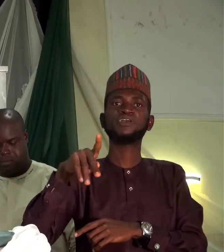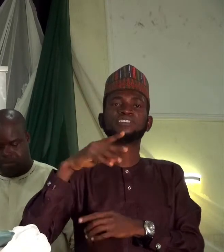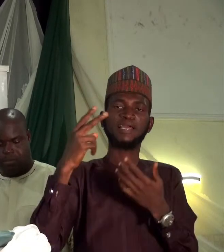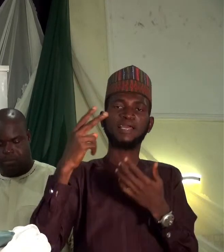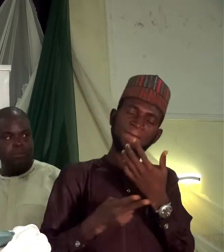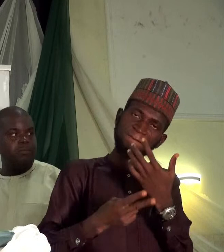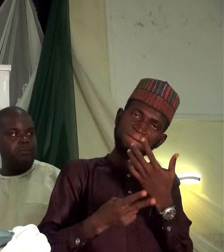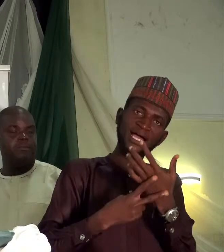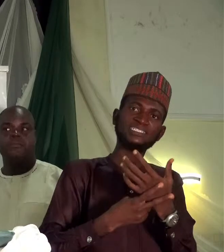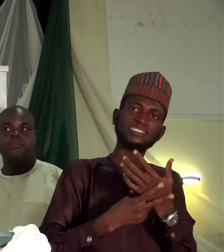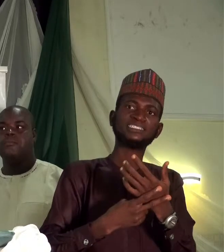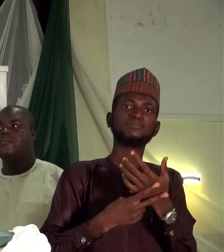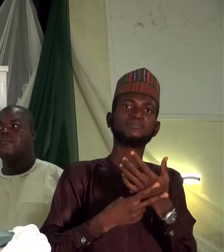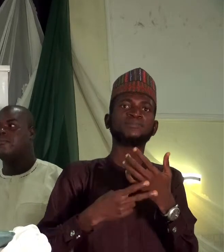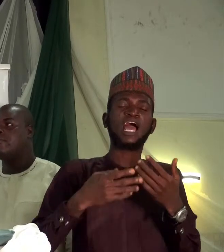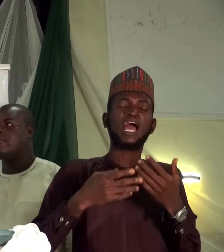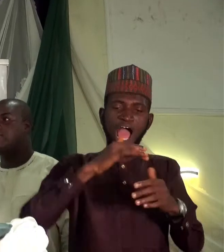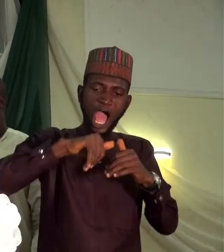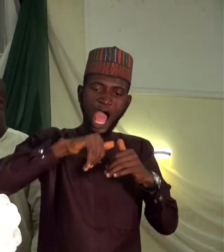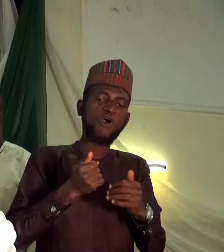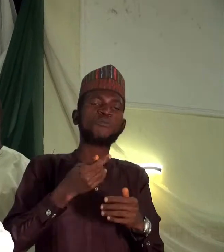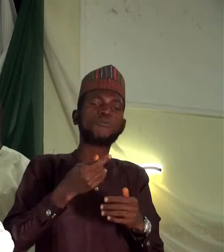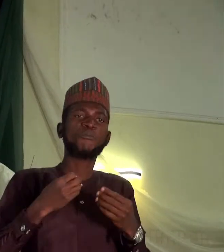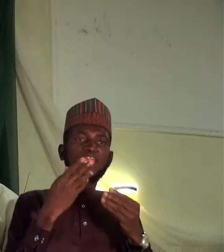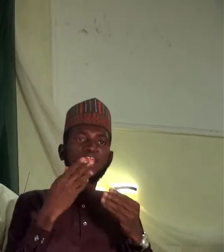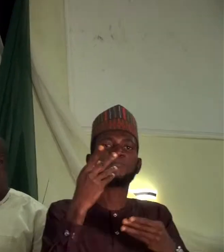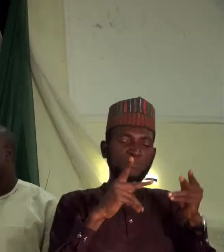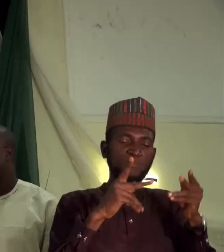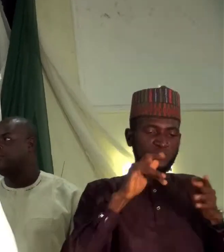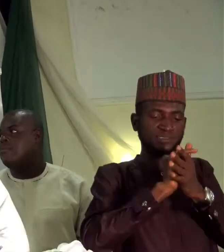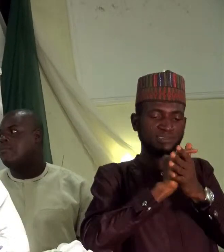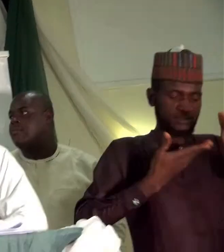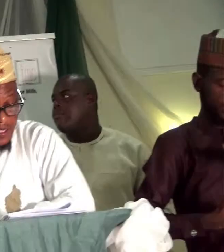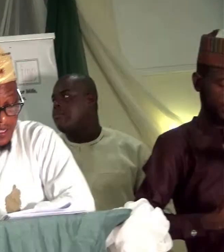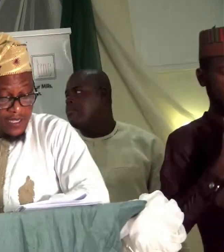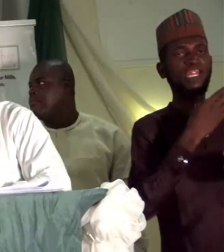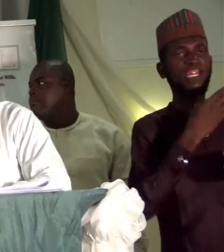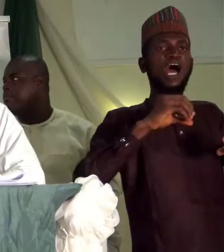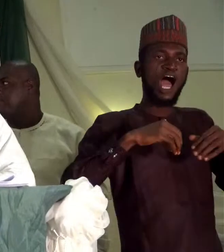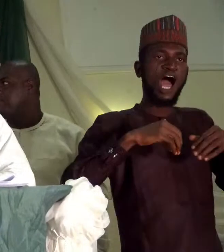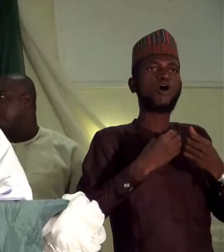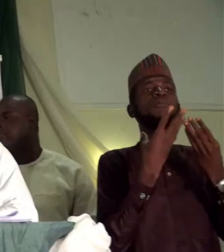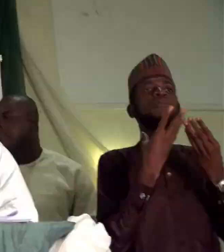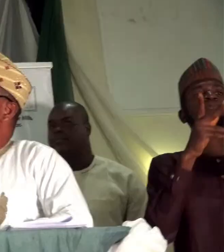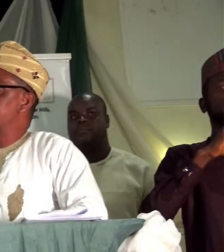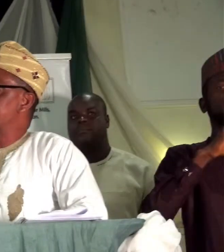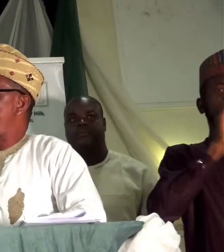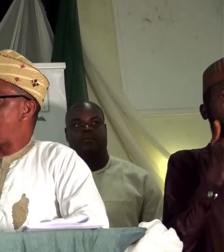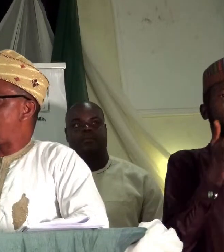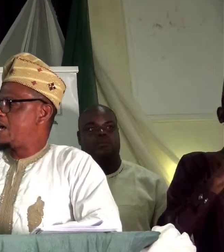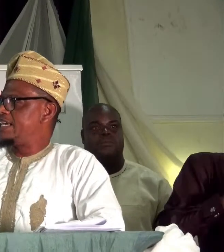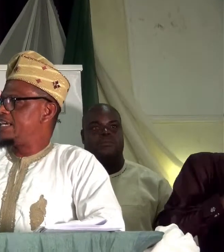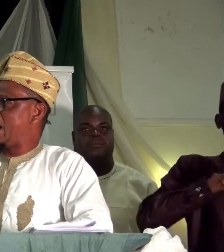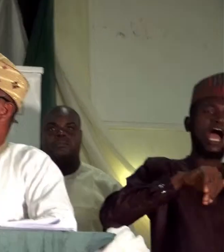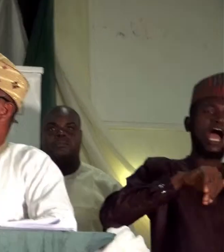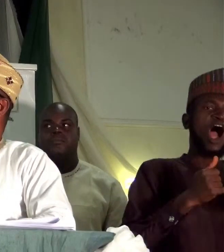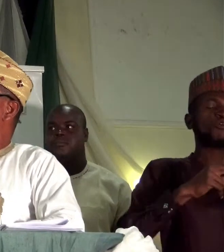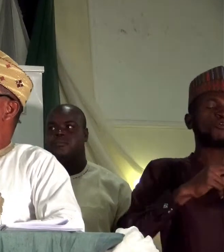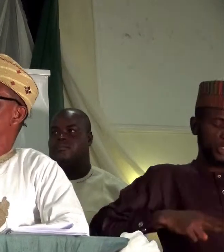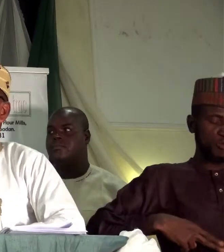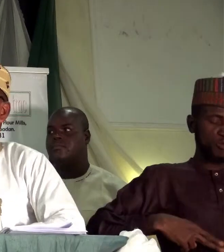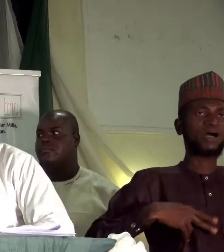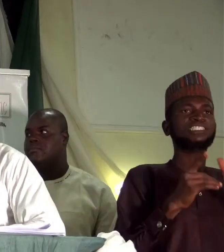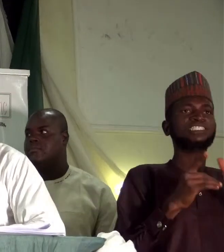rates, bawon eyan se n ku, bawon eyan se n waye, women development index, bowl awon eyan se n dagba soke